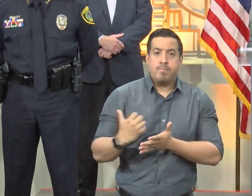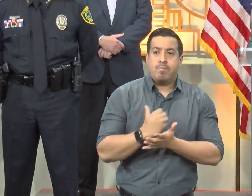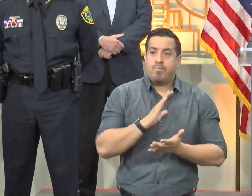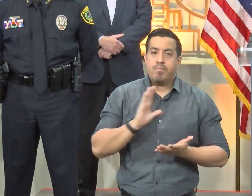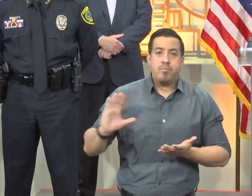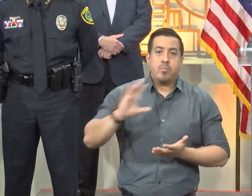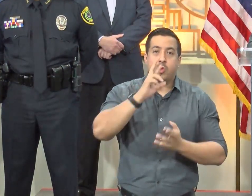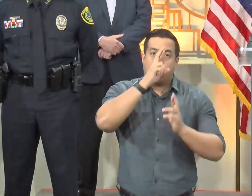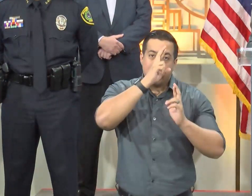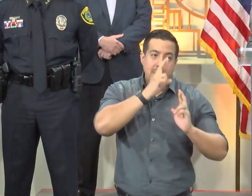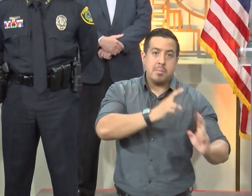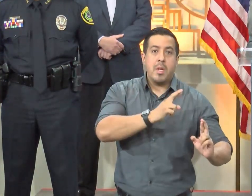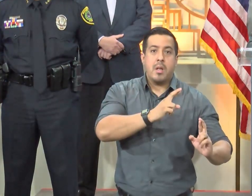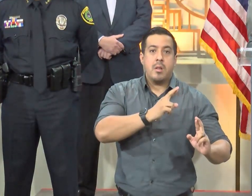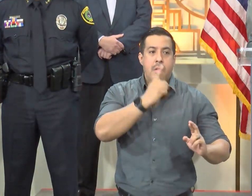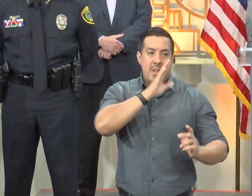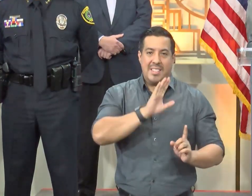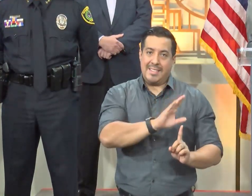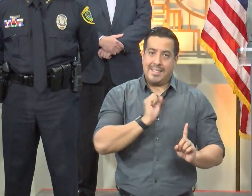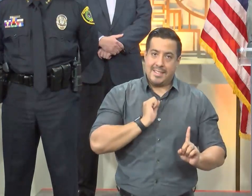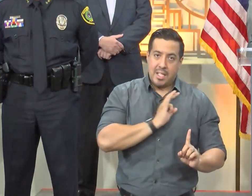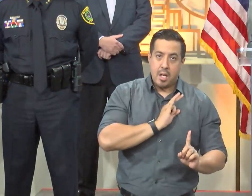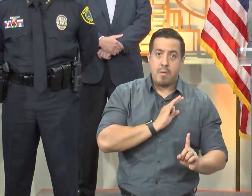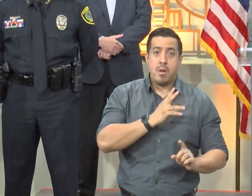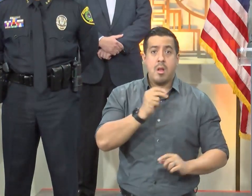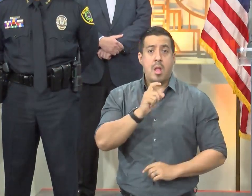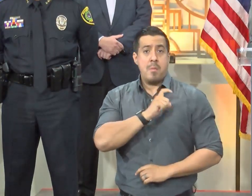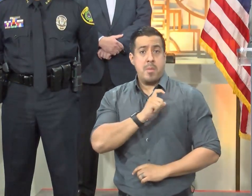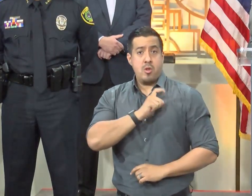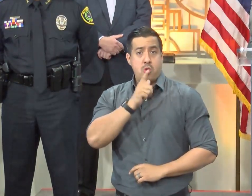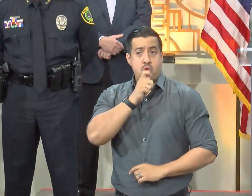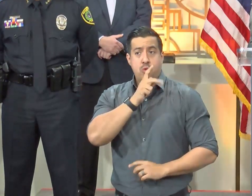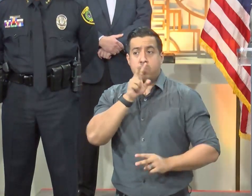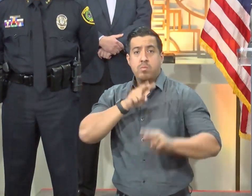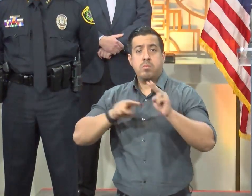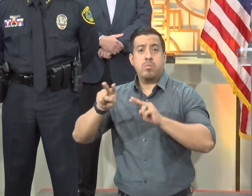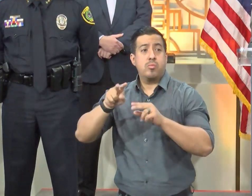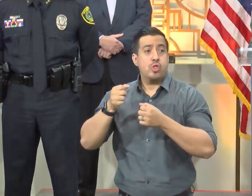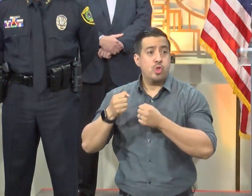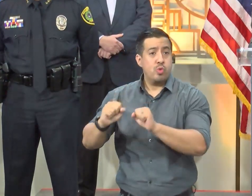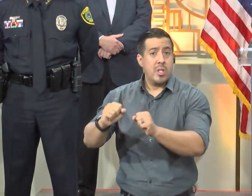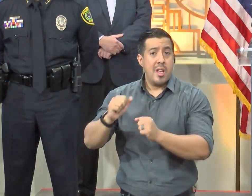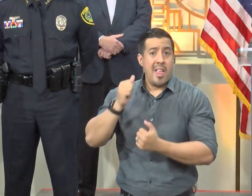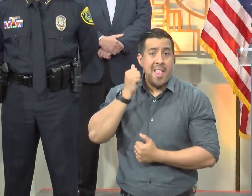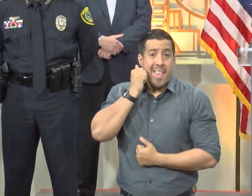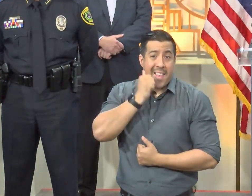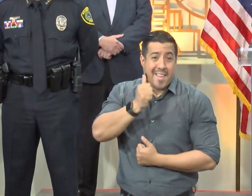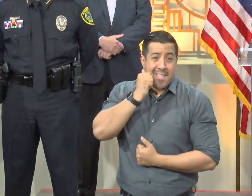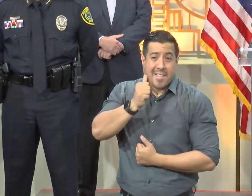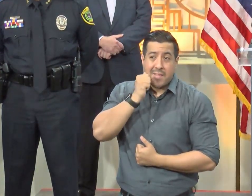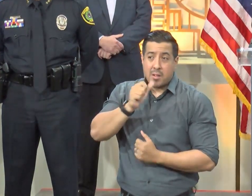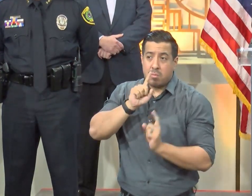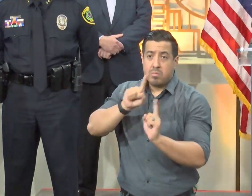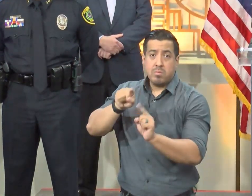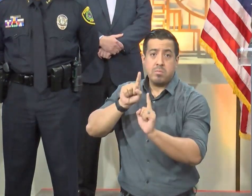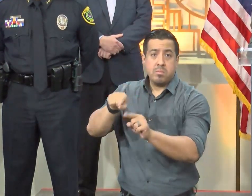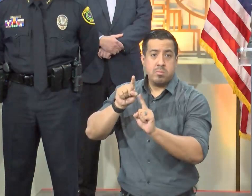command staff and those officers who patrol our streets every single